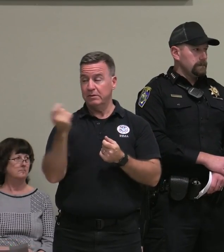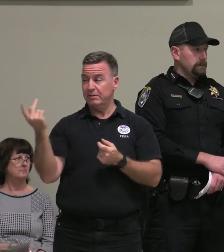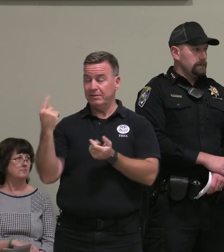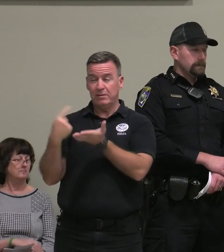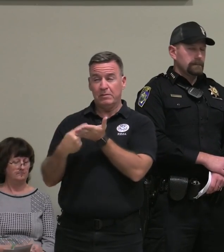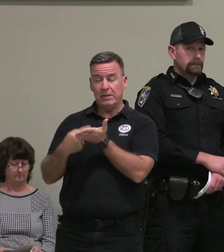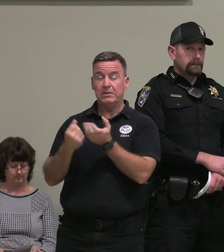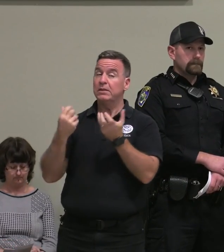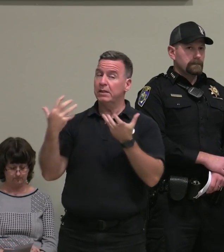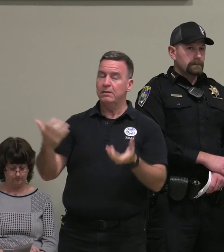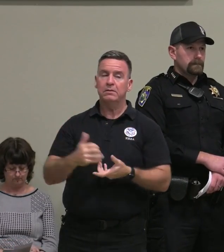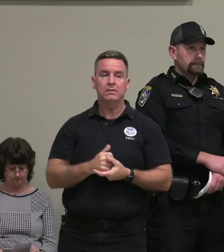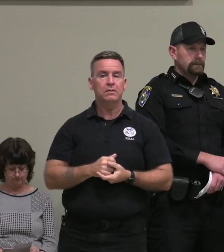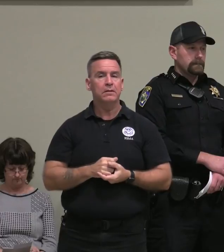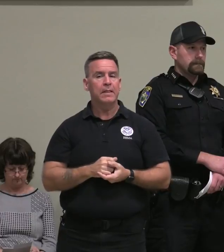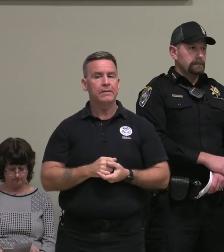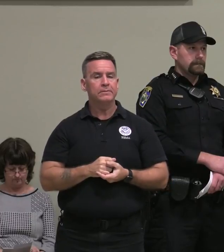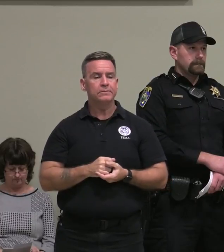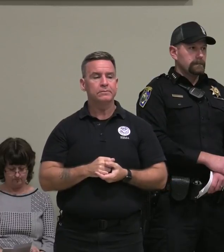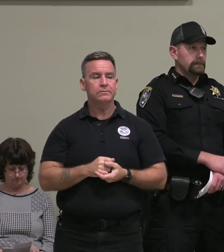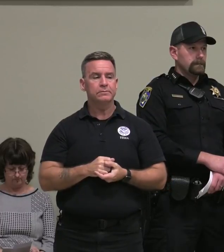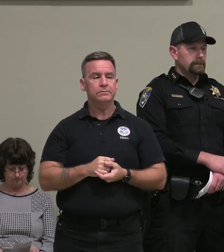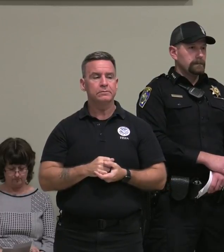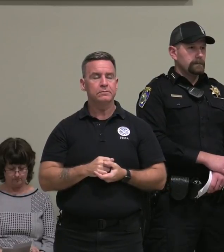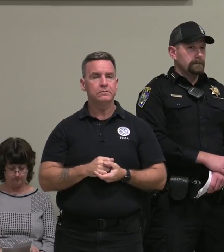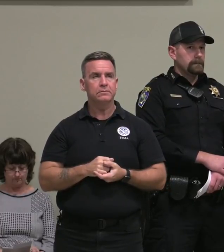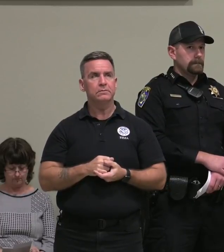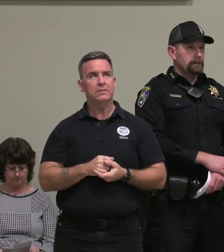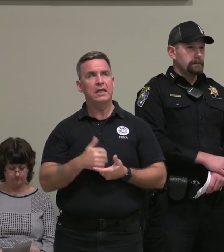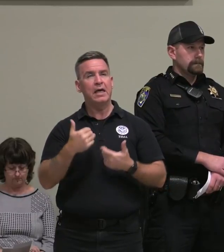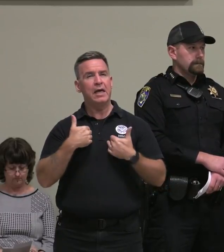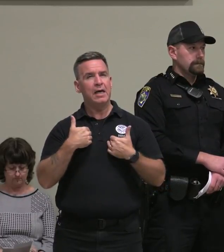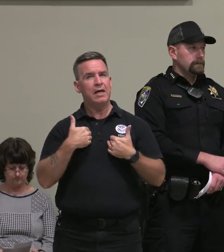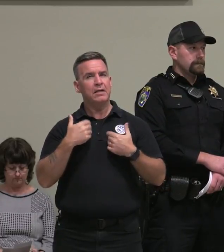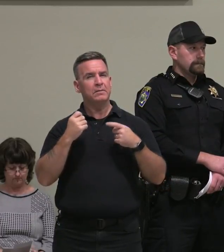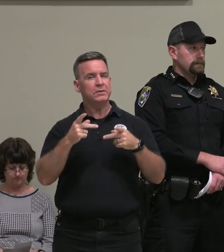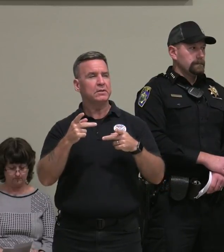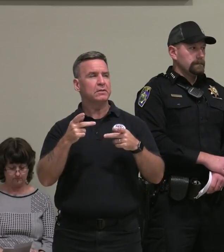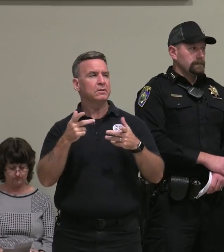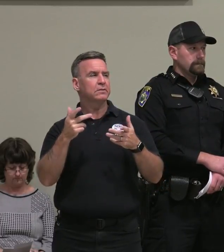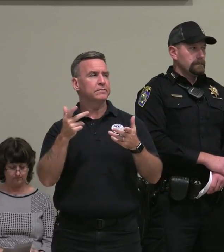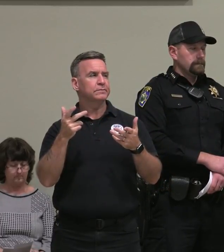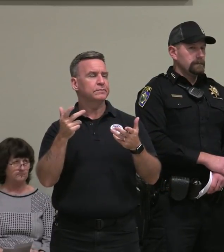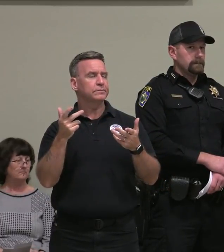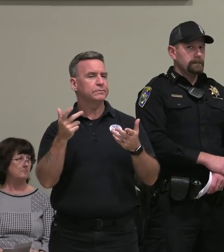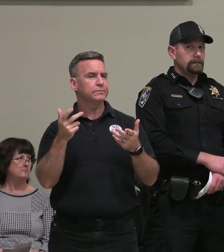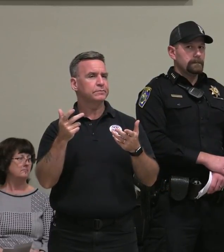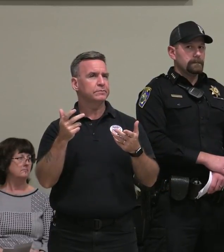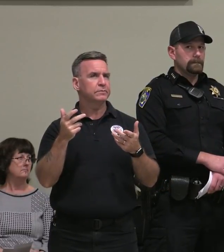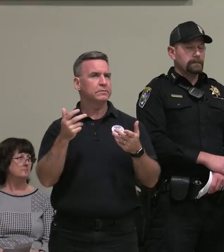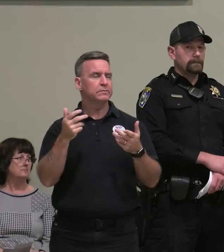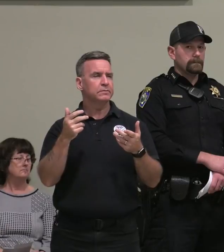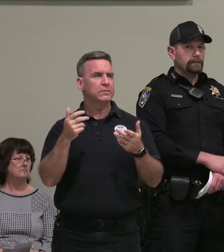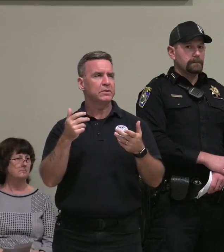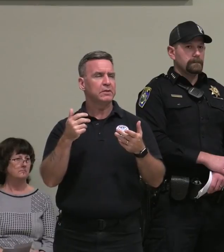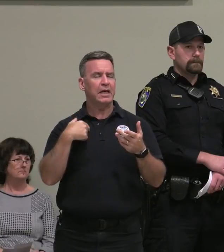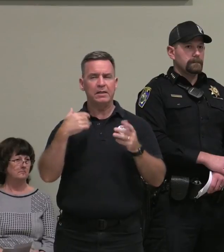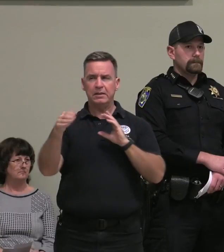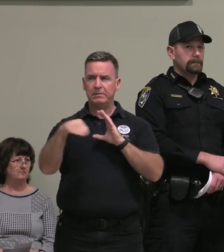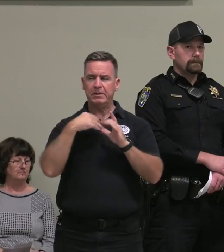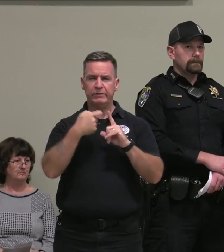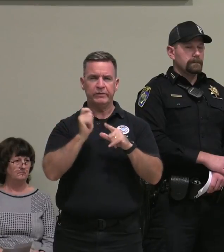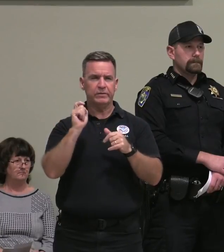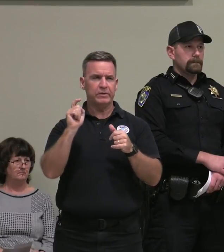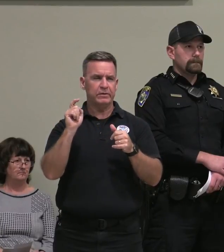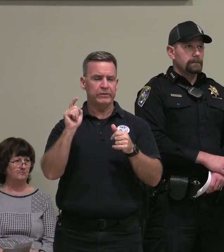chief and I have talked a lot about this, I had an opportunity to hear, I read an email from